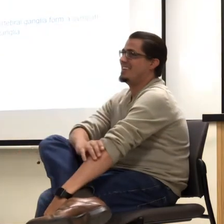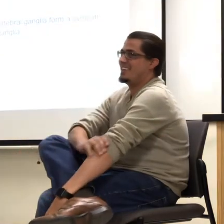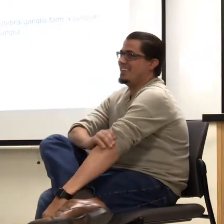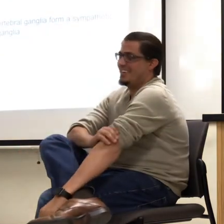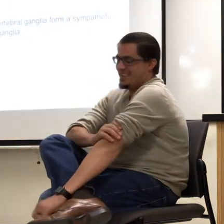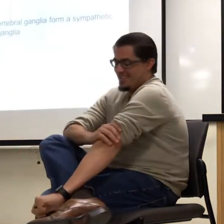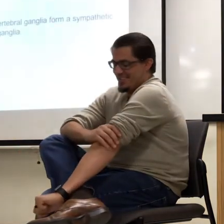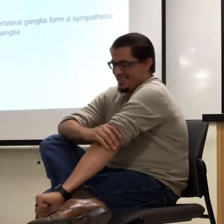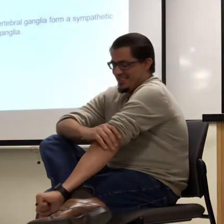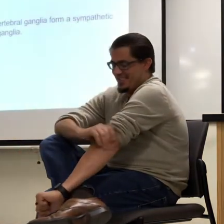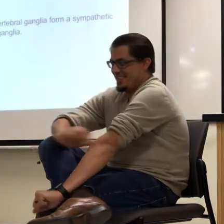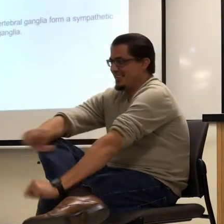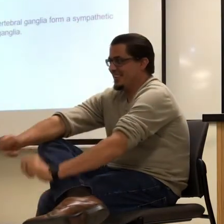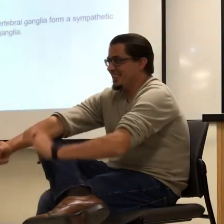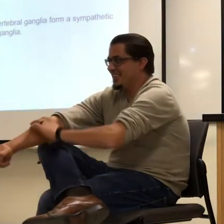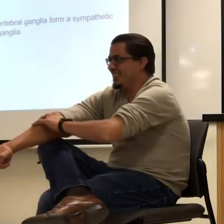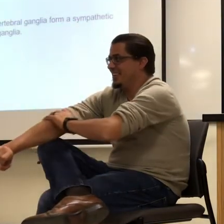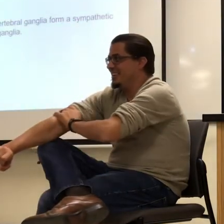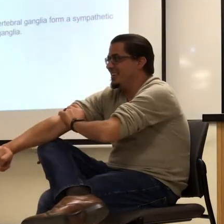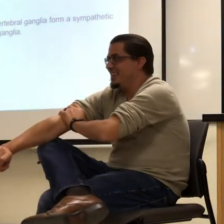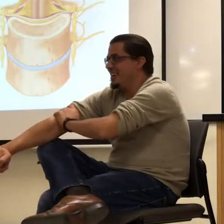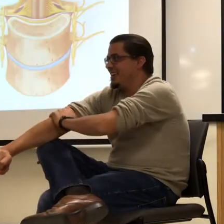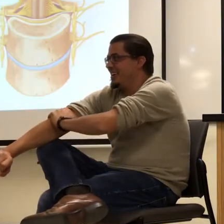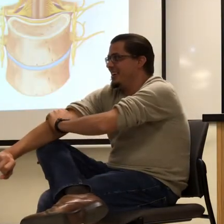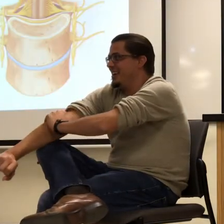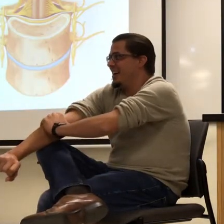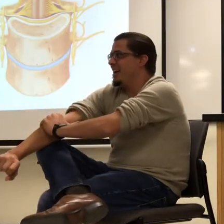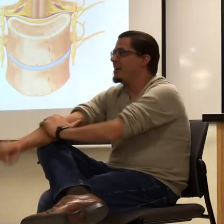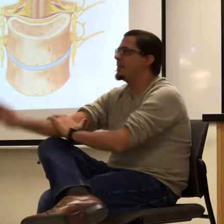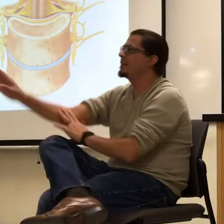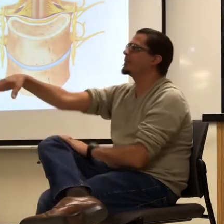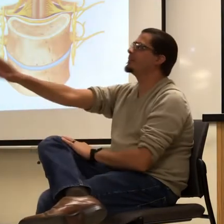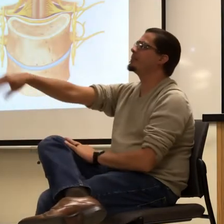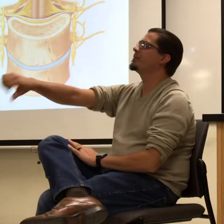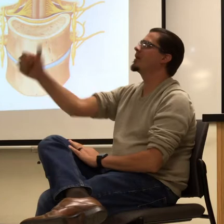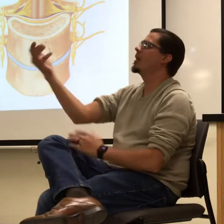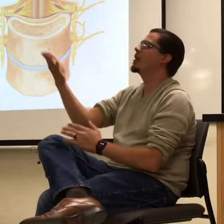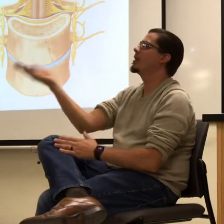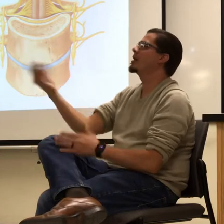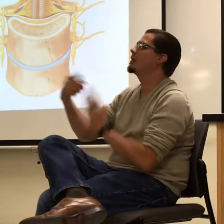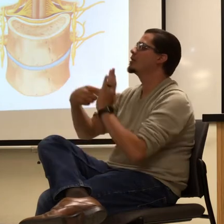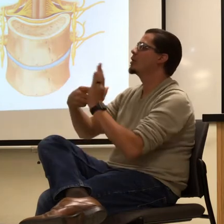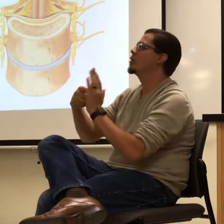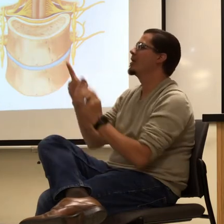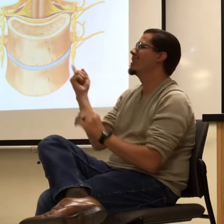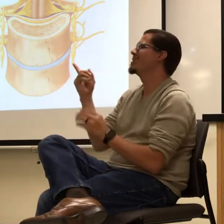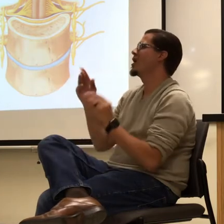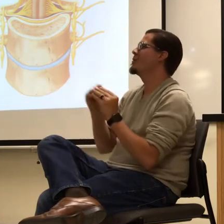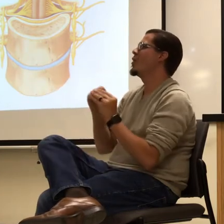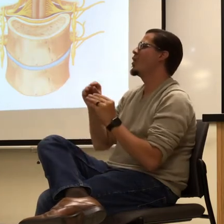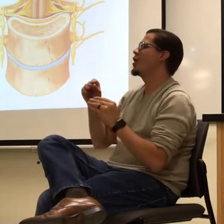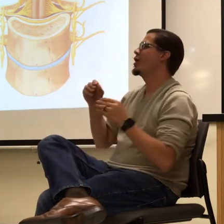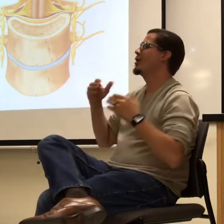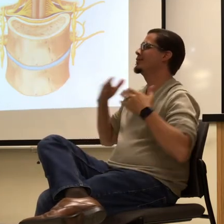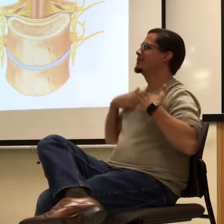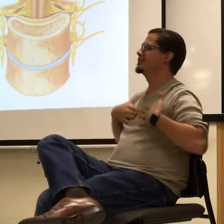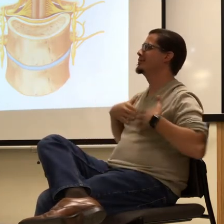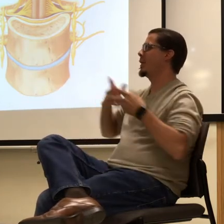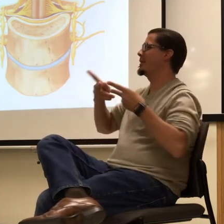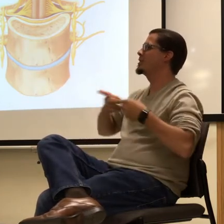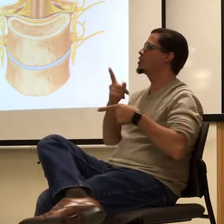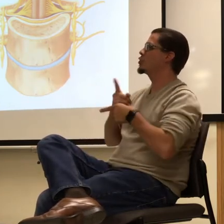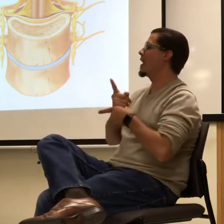Okay. You know, the other thing I want to show you is how this is a more anatomically correct picture.